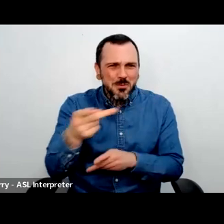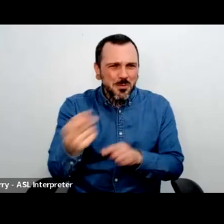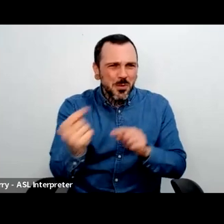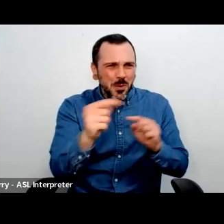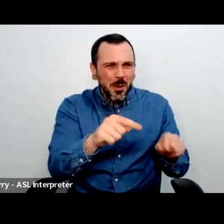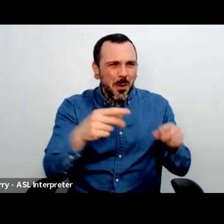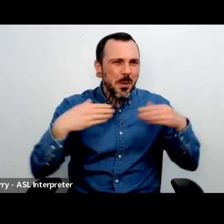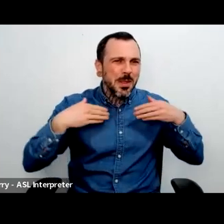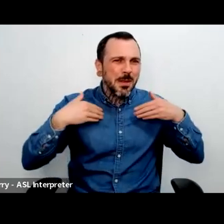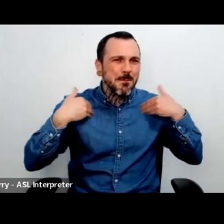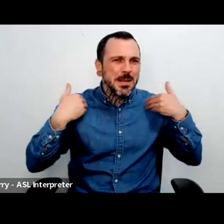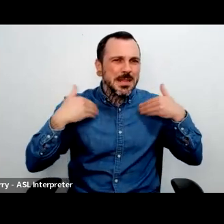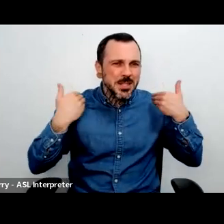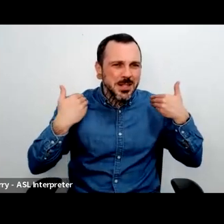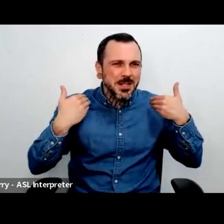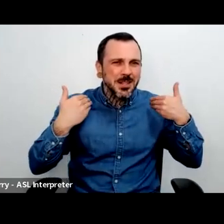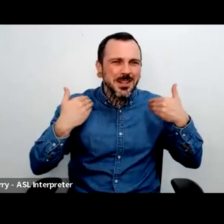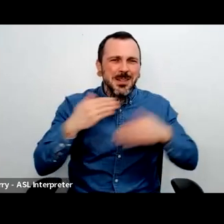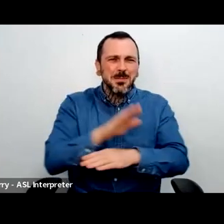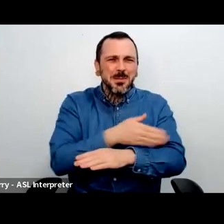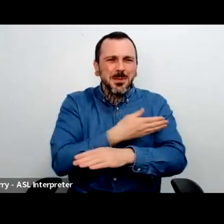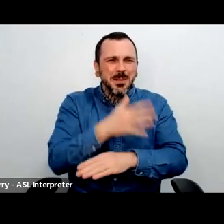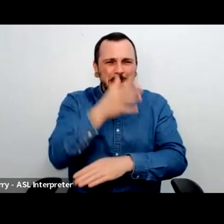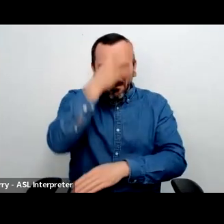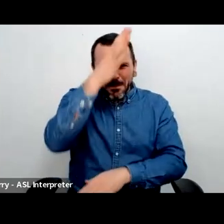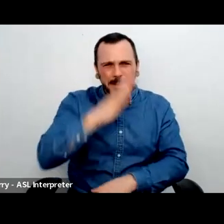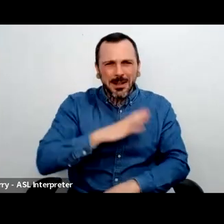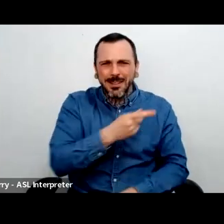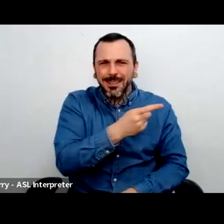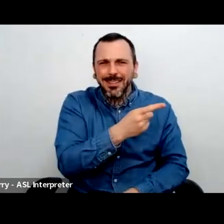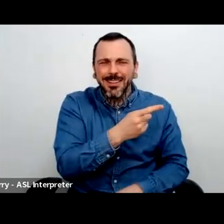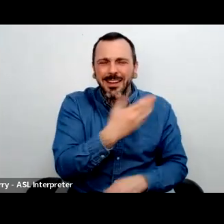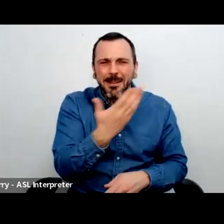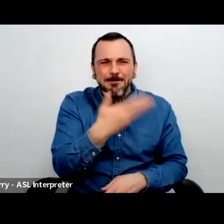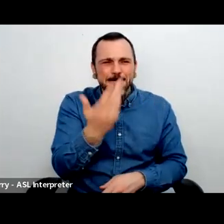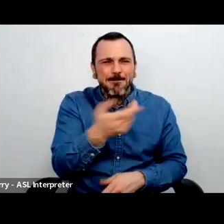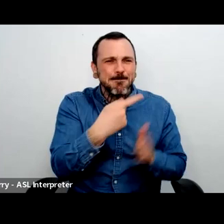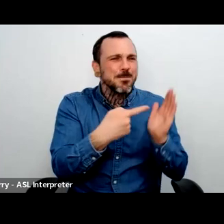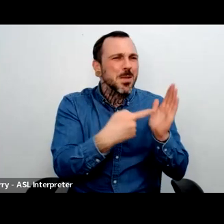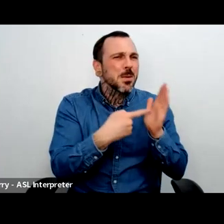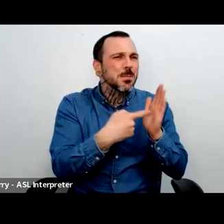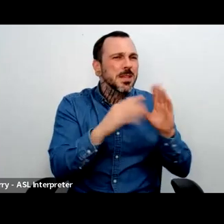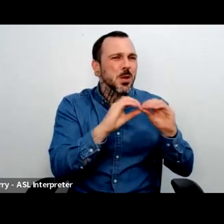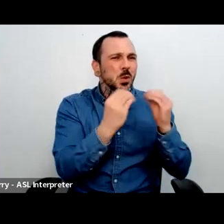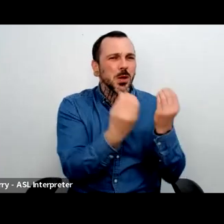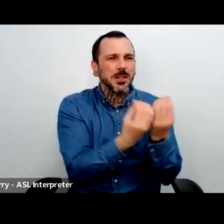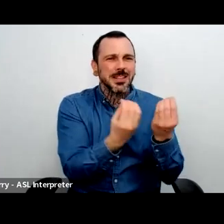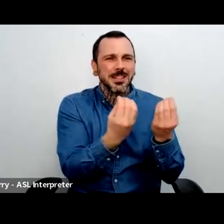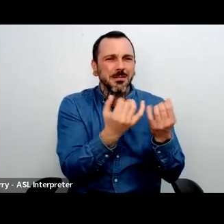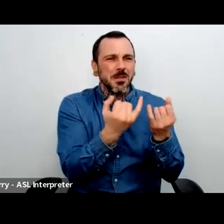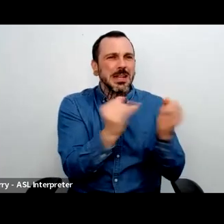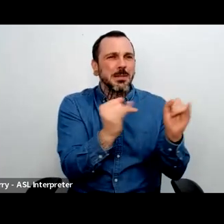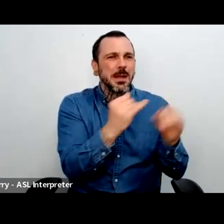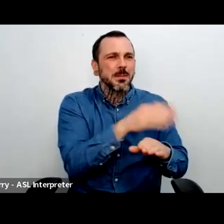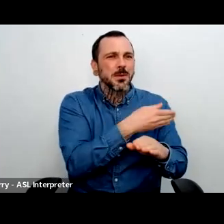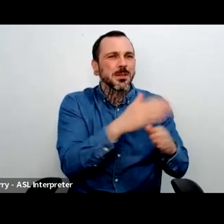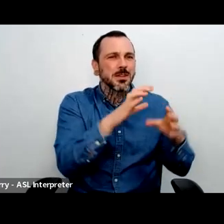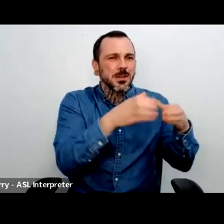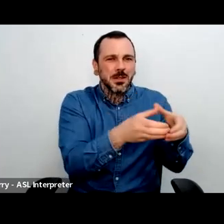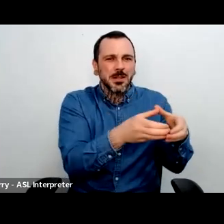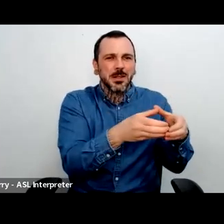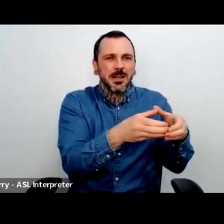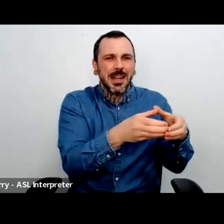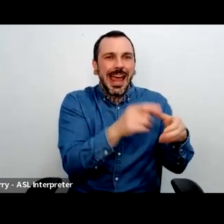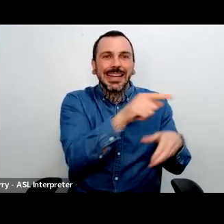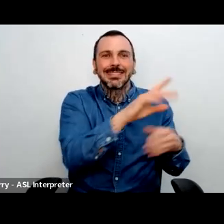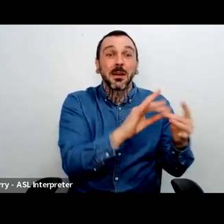and he was the music guy. Oh man, he represented an organization of independent musicians, and he says to everyone, he goes,